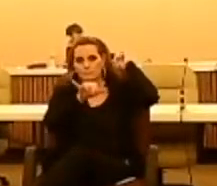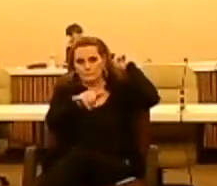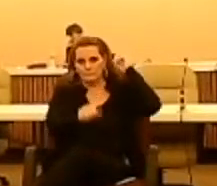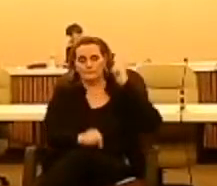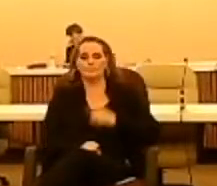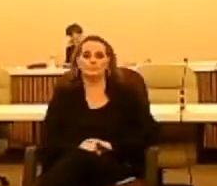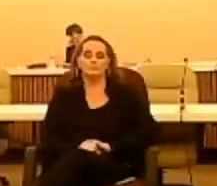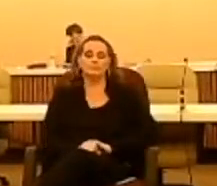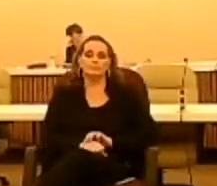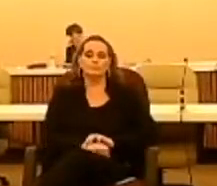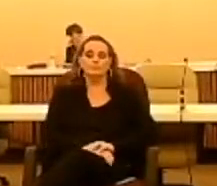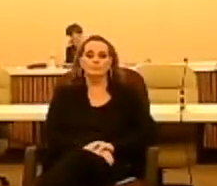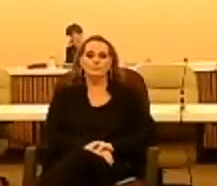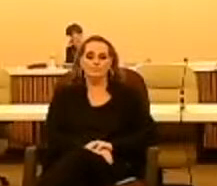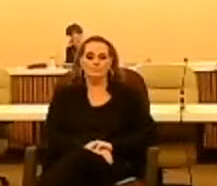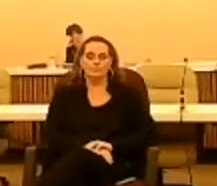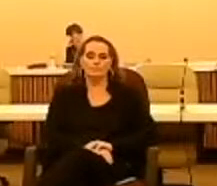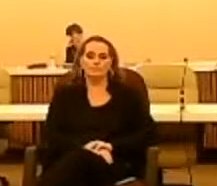Aye.